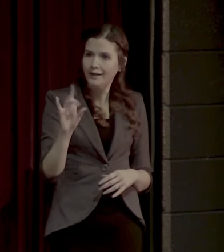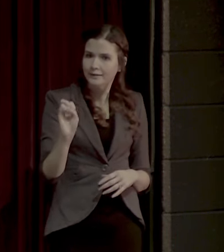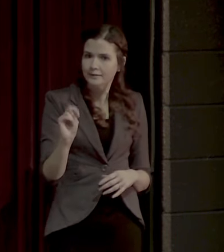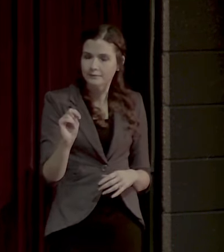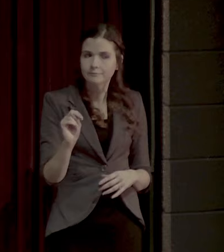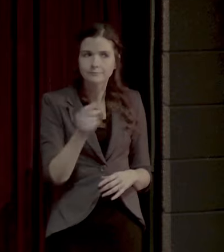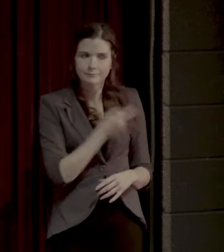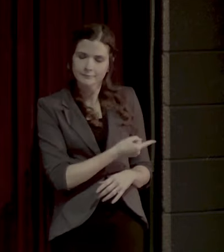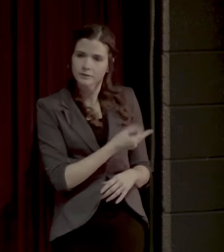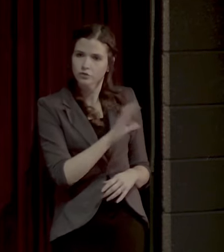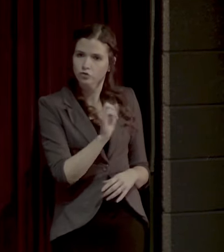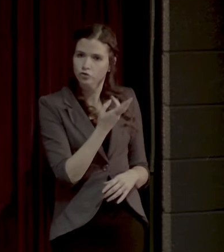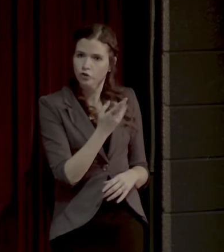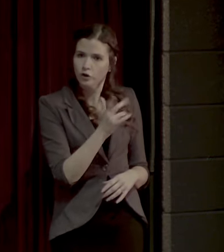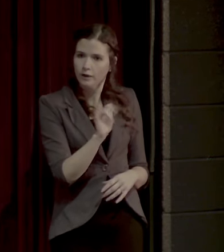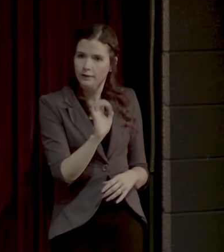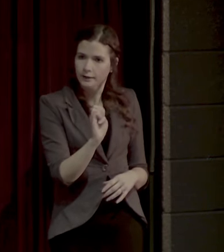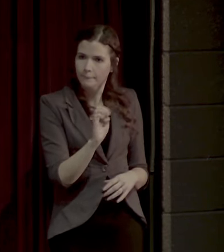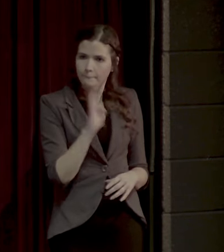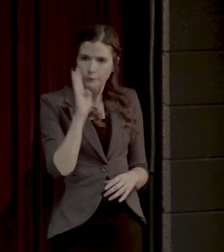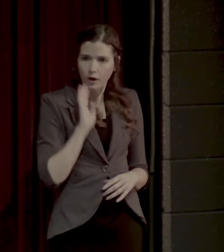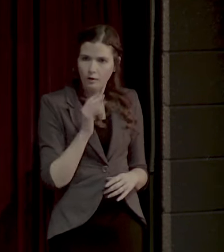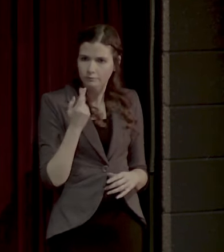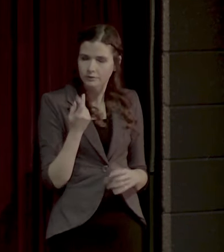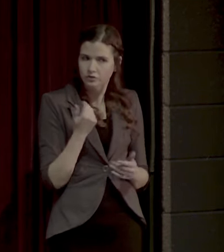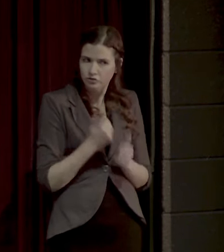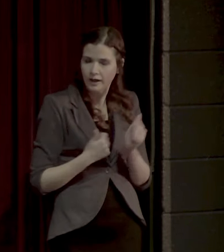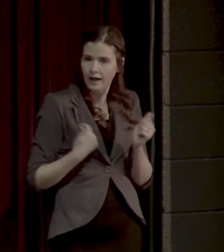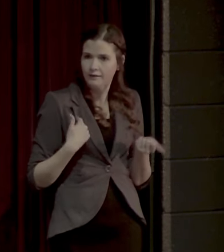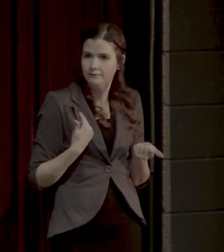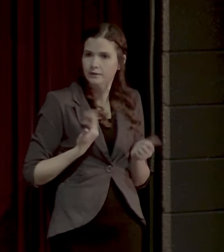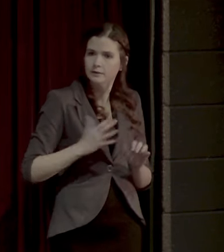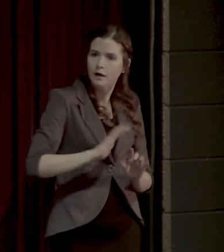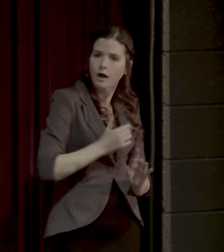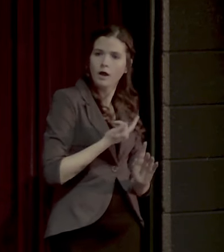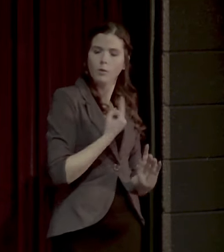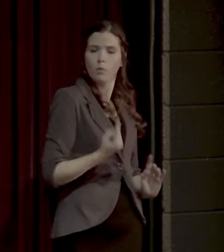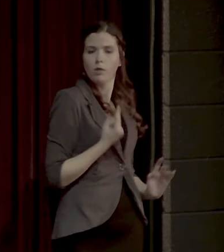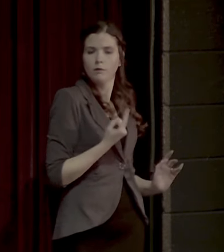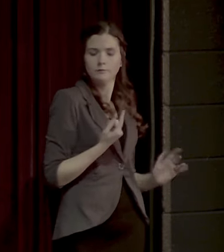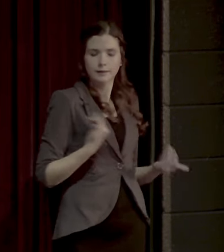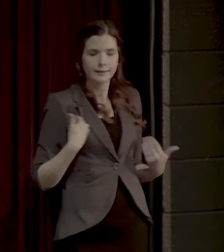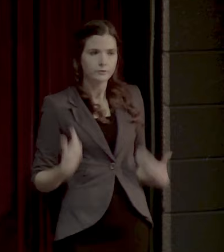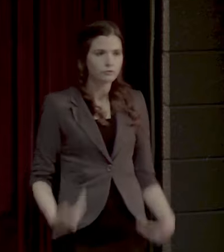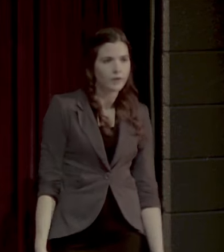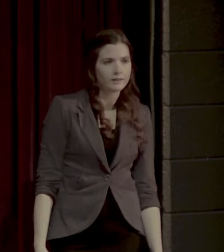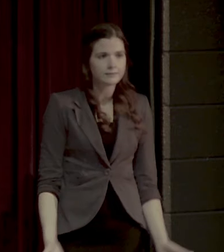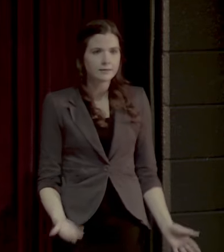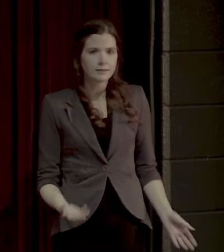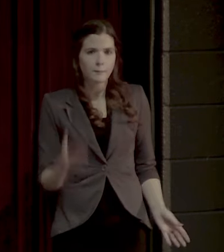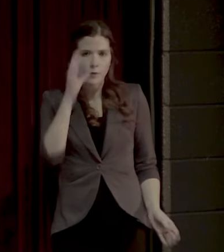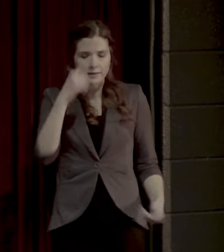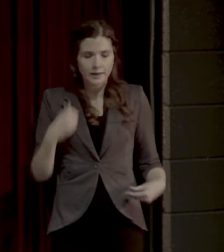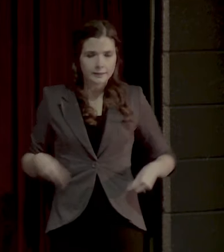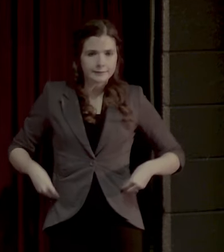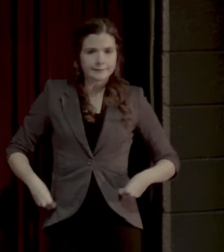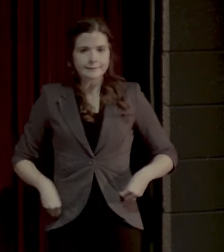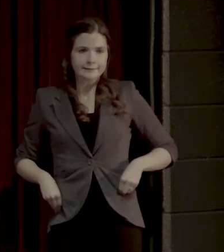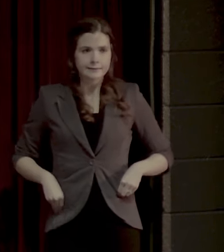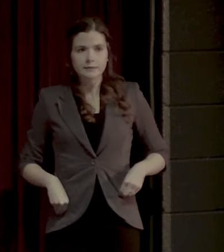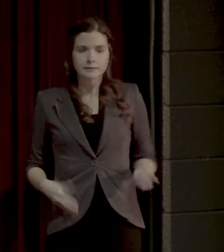had a solo part. And so the big day came. My class comes out in our dresses, and the boys had their shirts tucked in on the